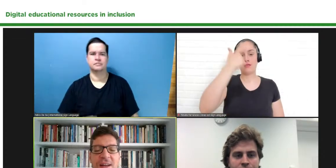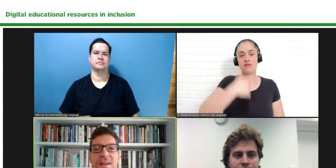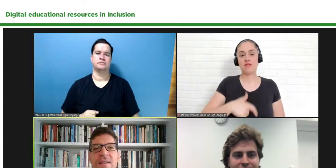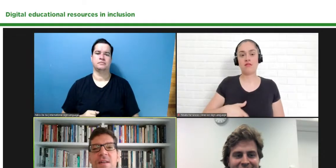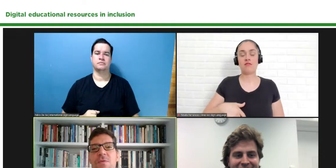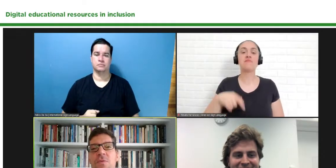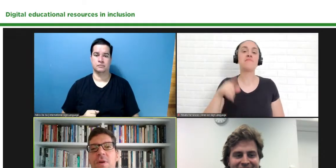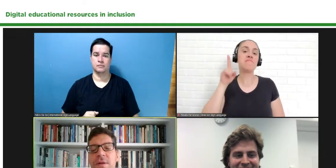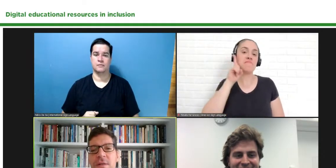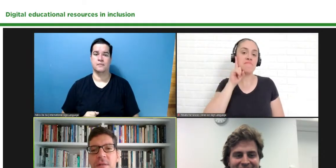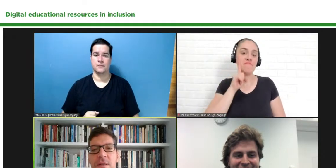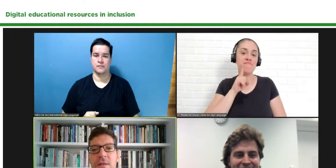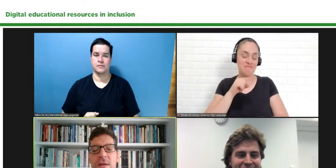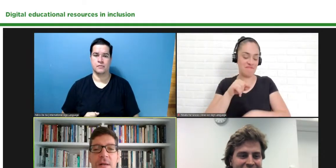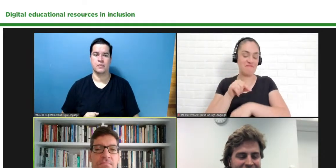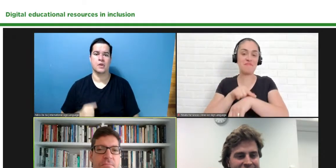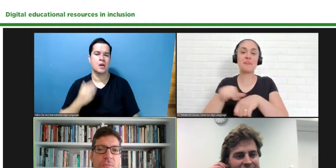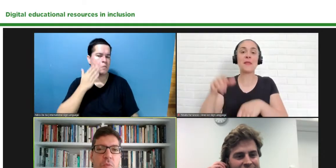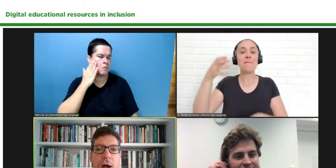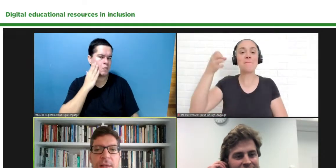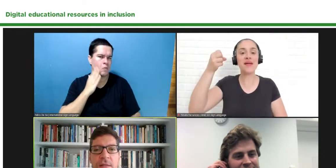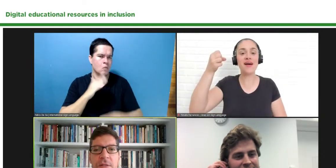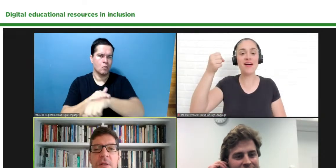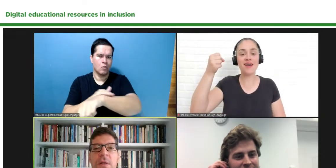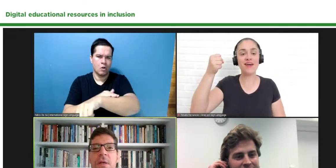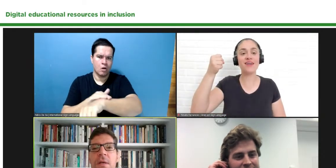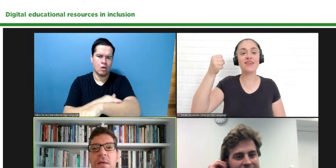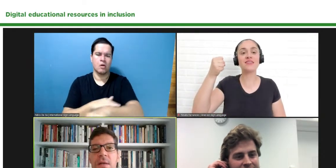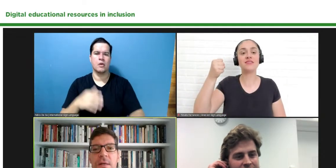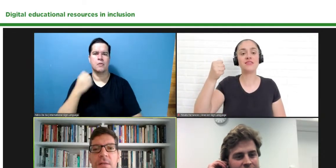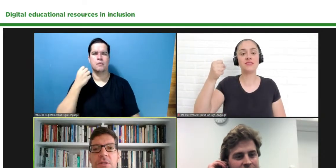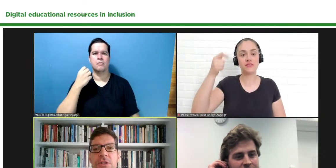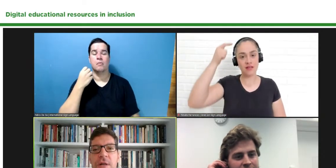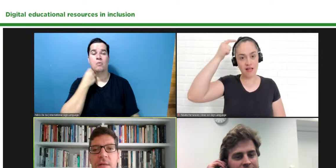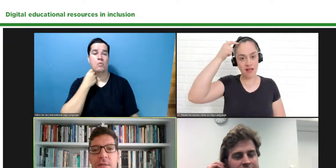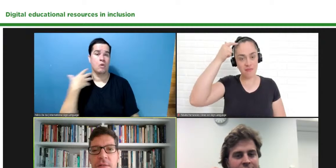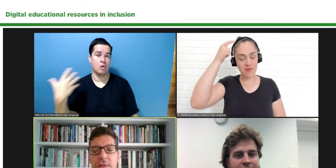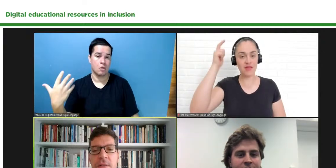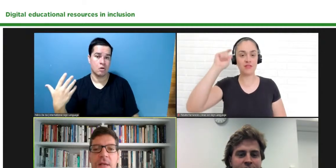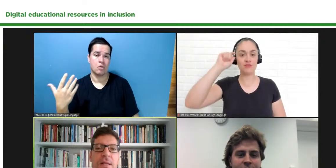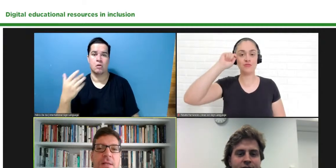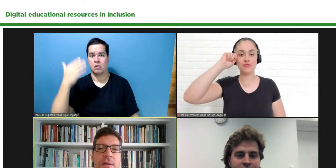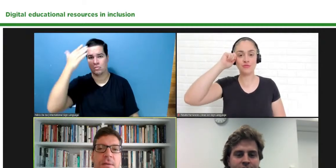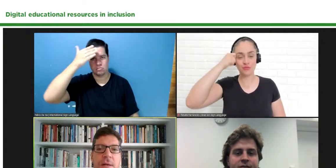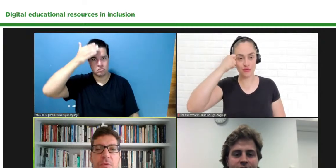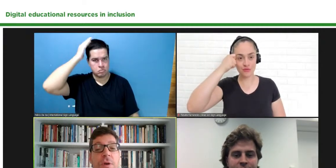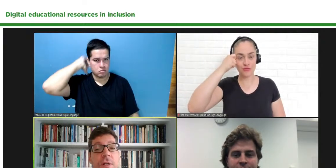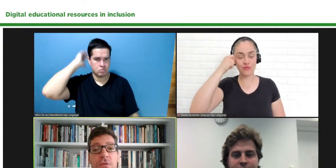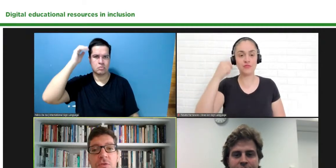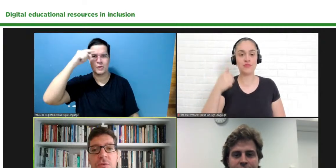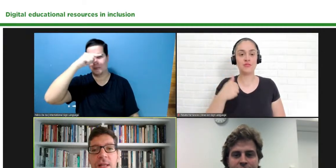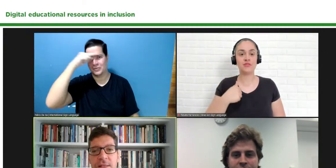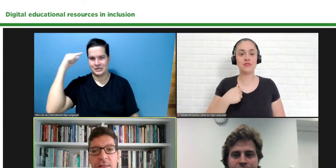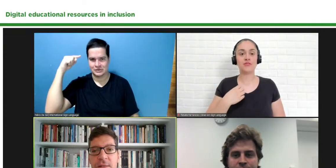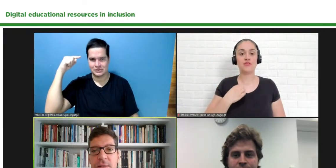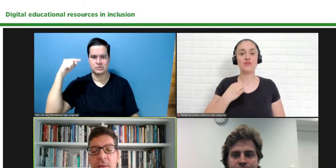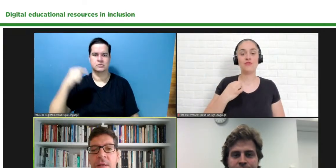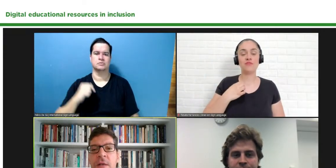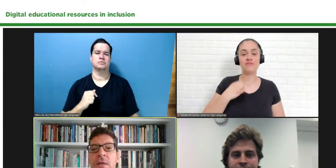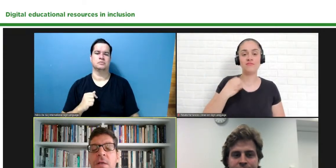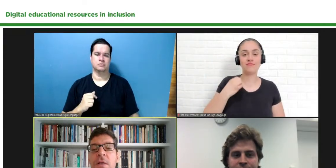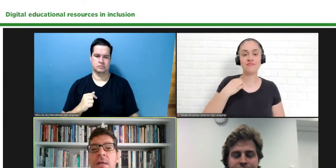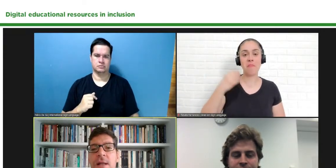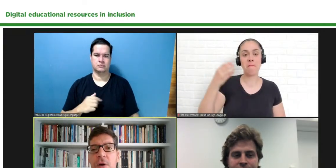dark hair, and I'm wearing a white shirt, and I'm wearing also